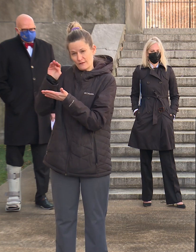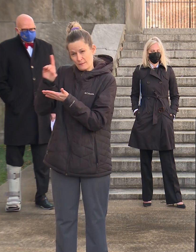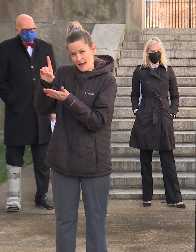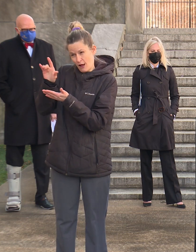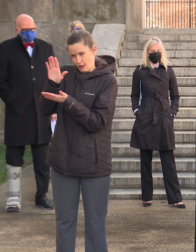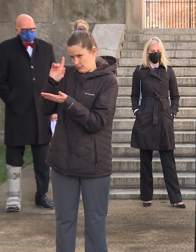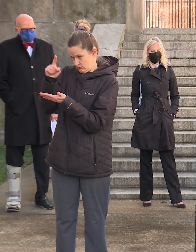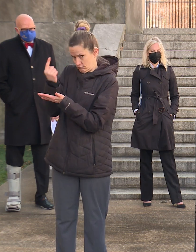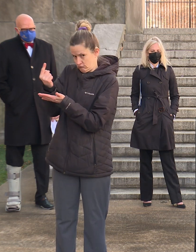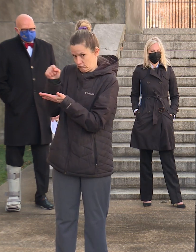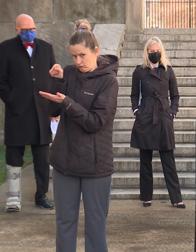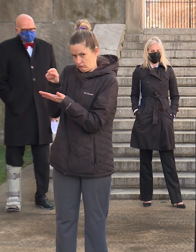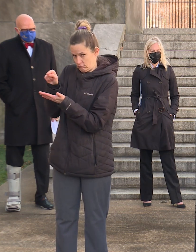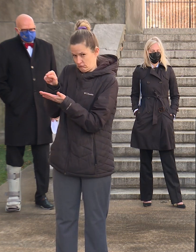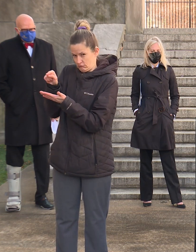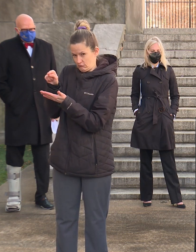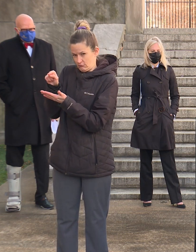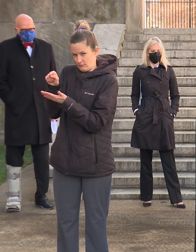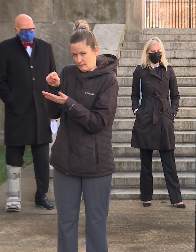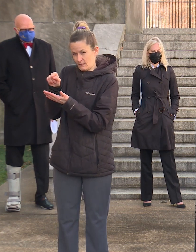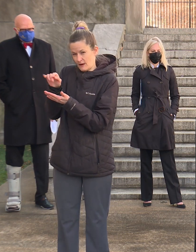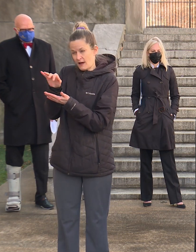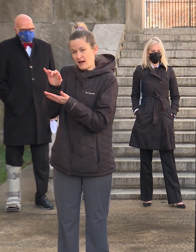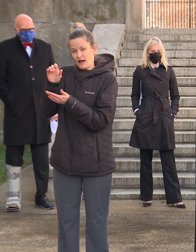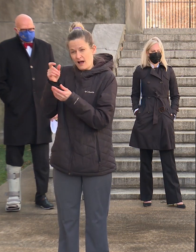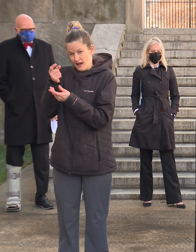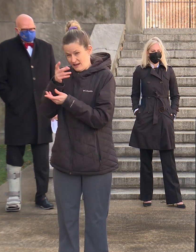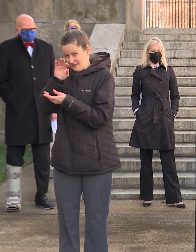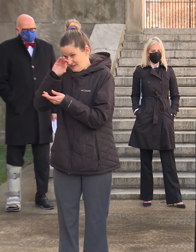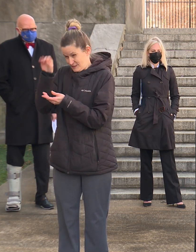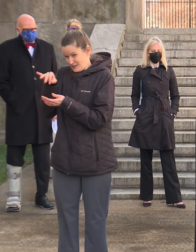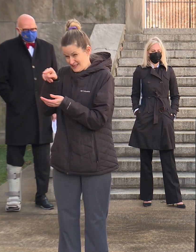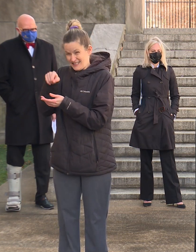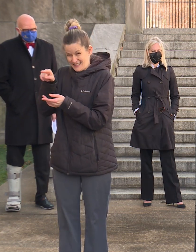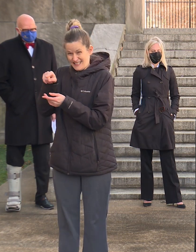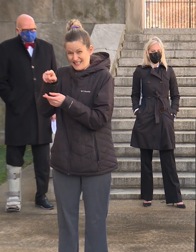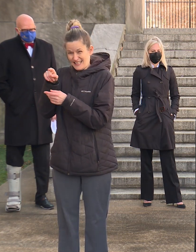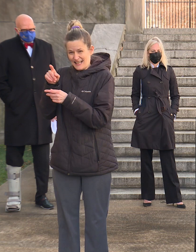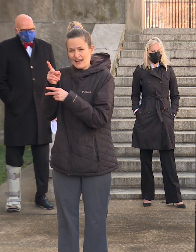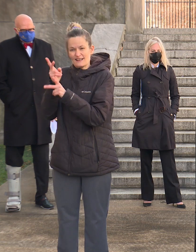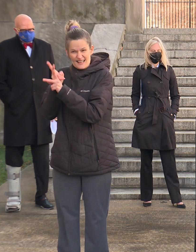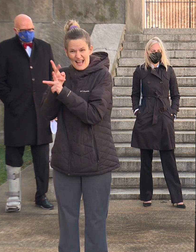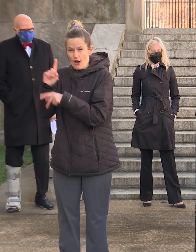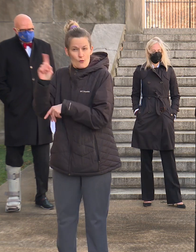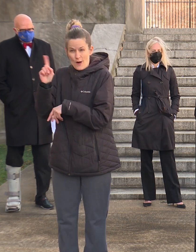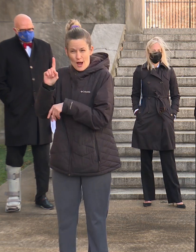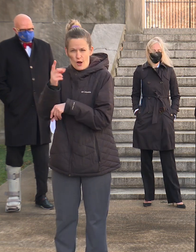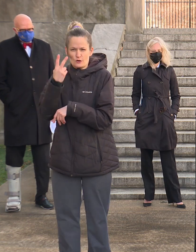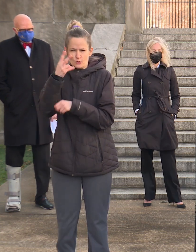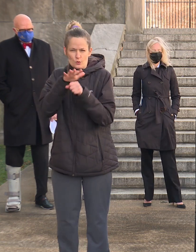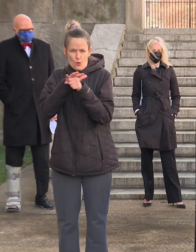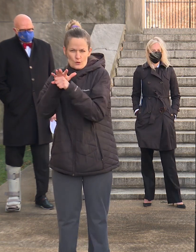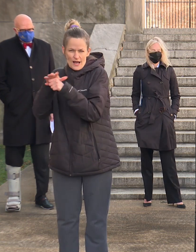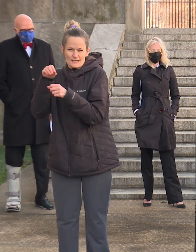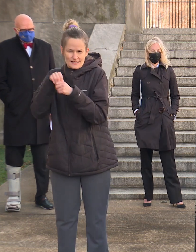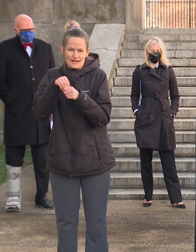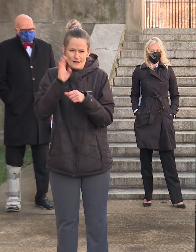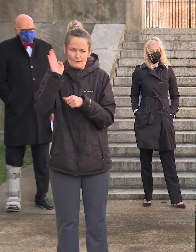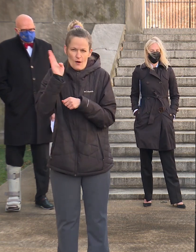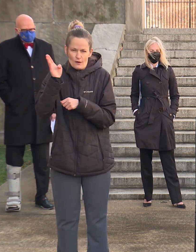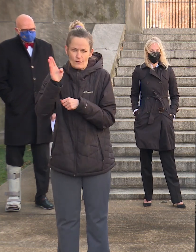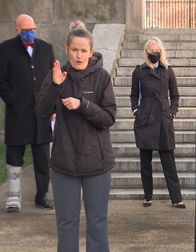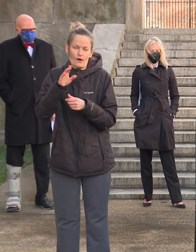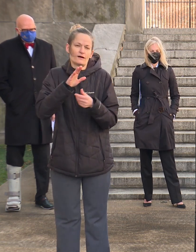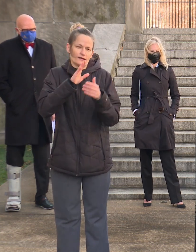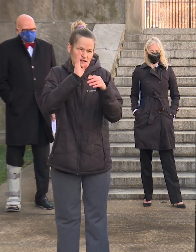in our 2 Baltimore City hospitals at the University of Maryland Medical Center's downtown and Midtown campuses.